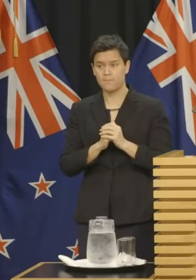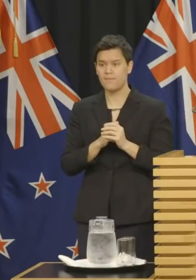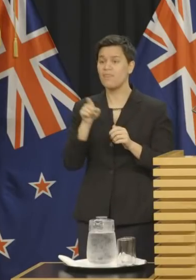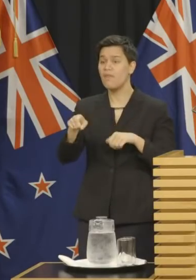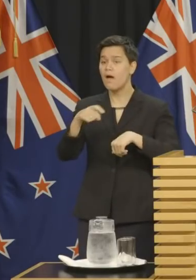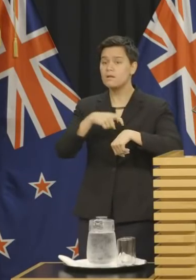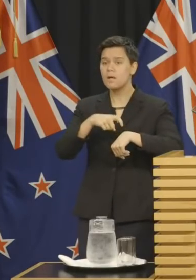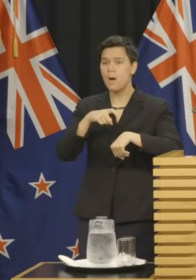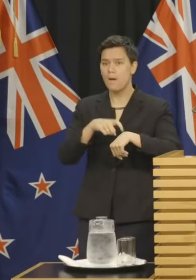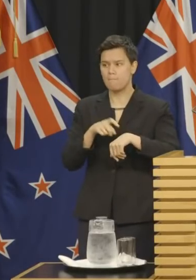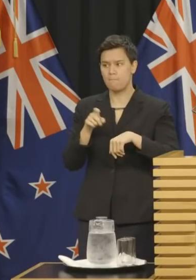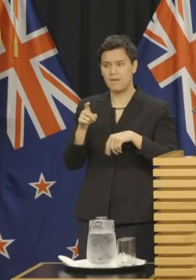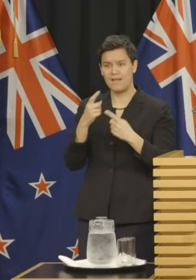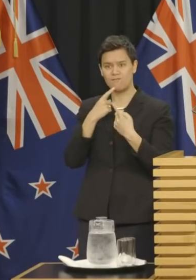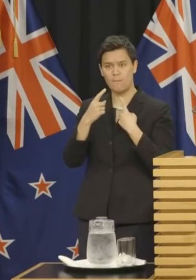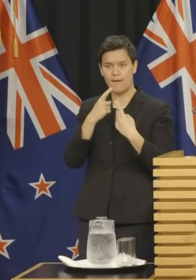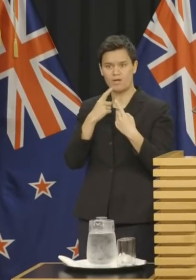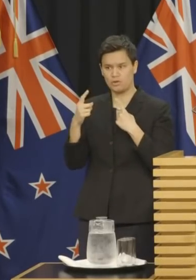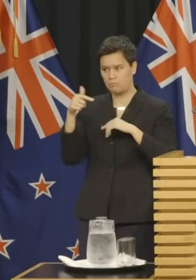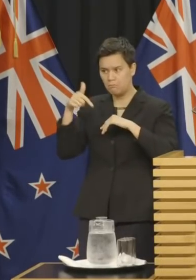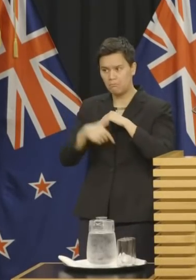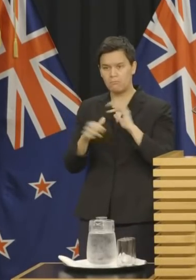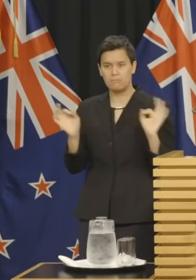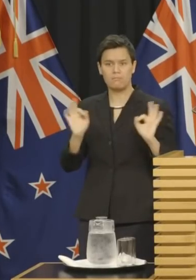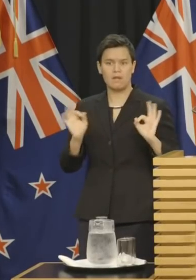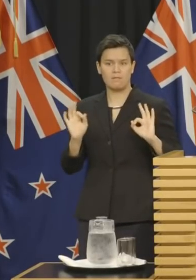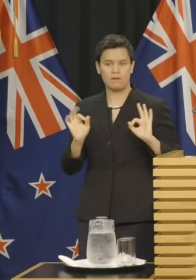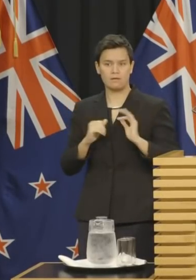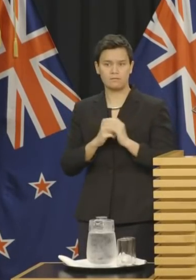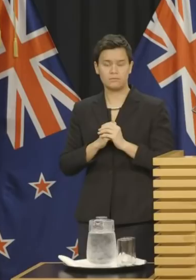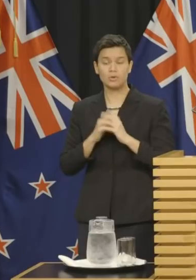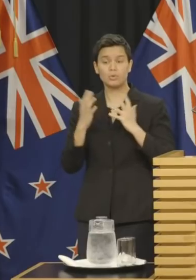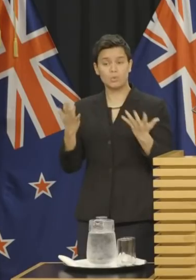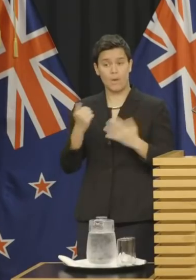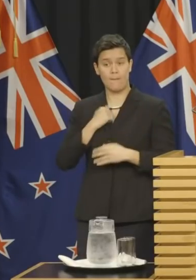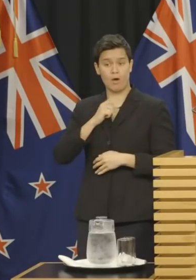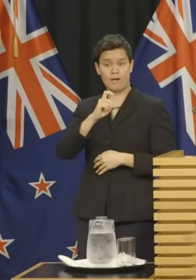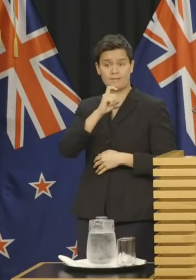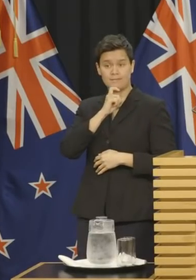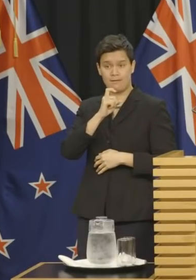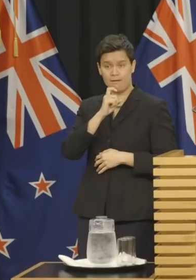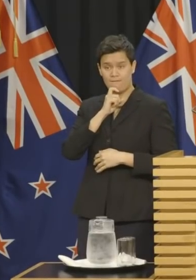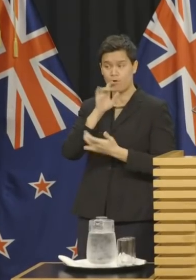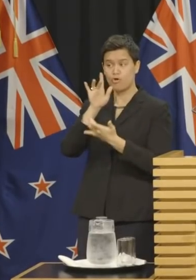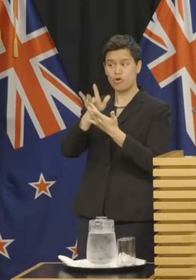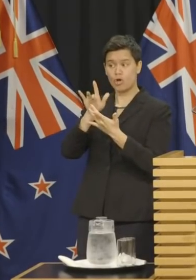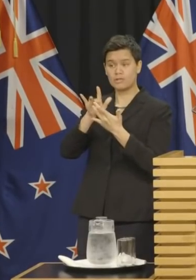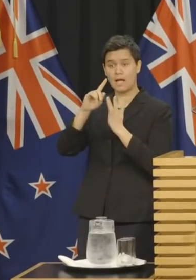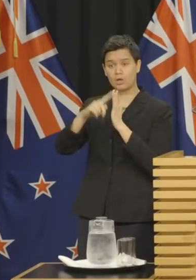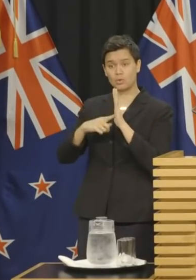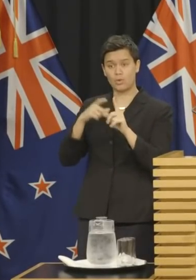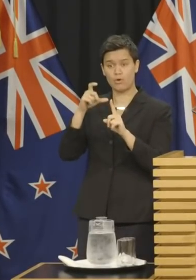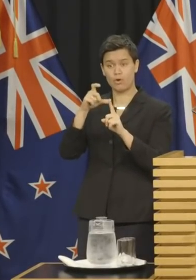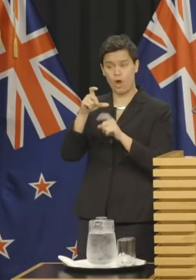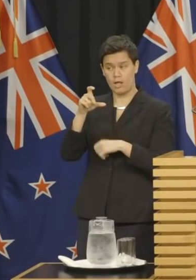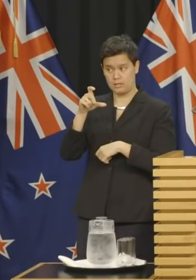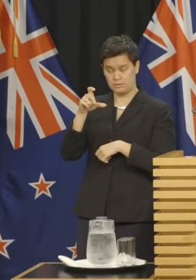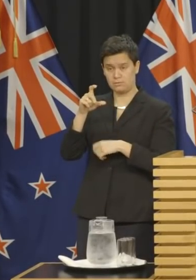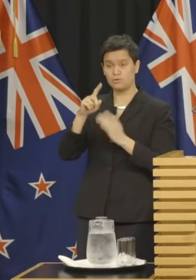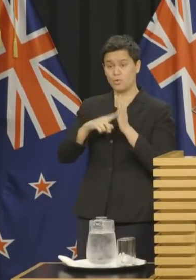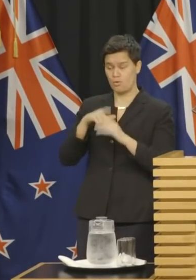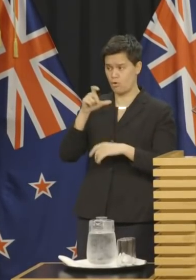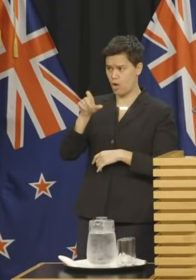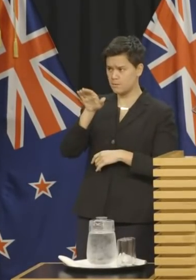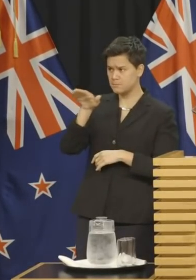me. My Chief of Staff subsequently contacted the Leader of the Opposition's office to pass on